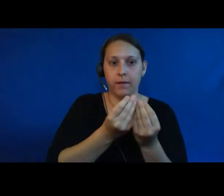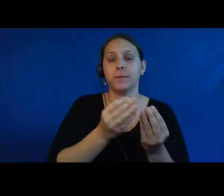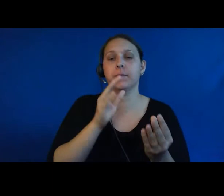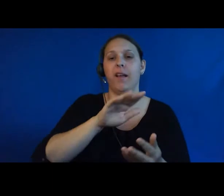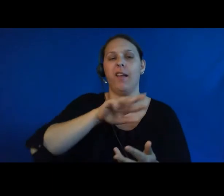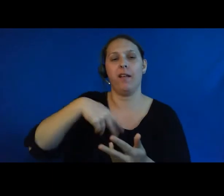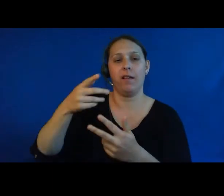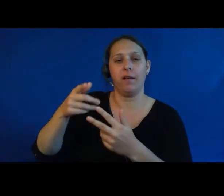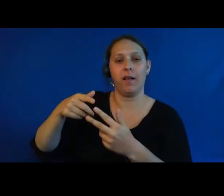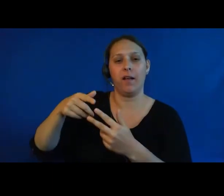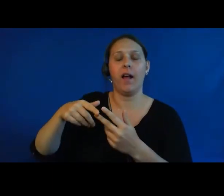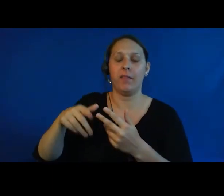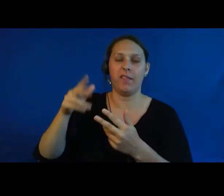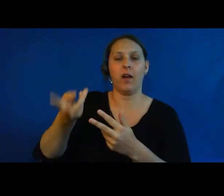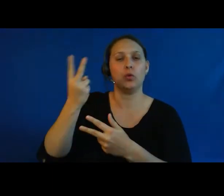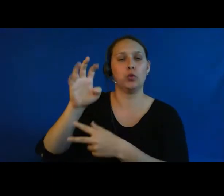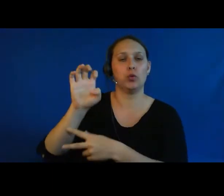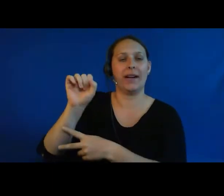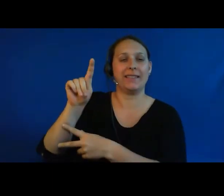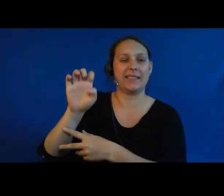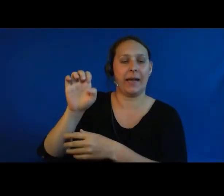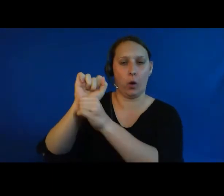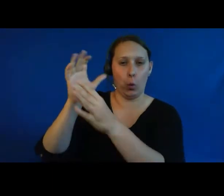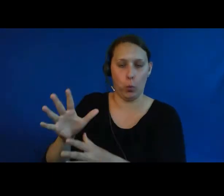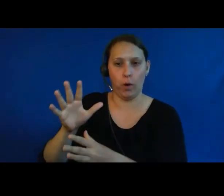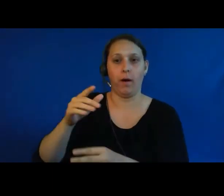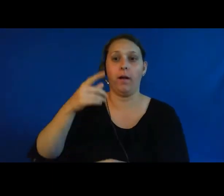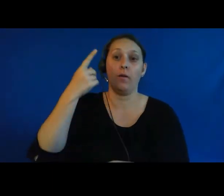150 acres per estate worker.